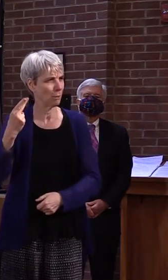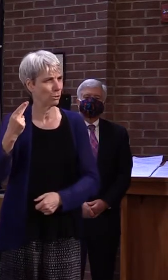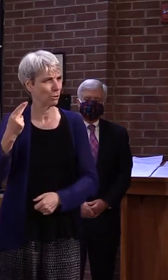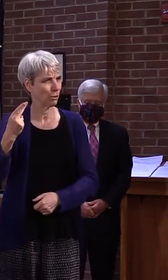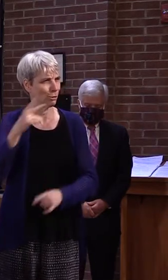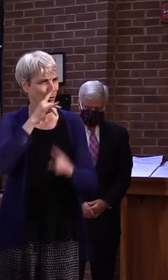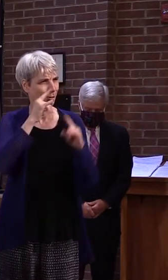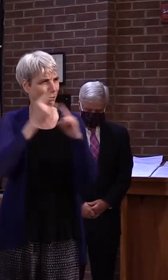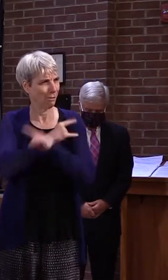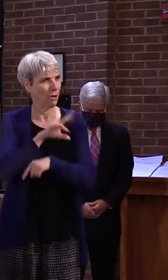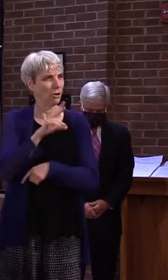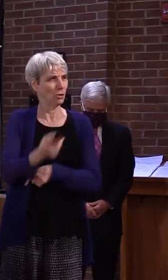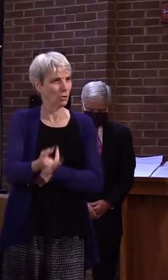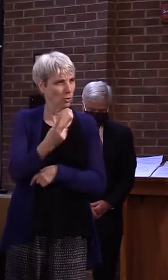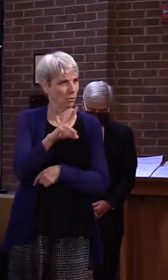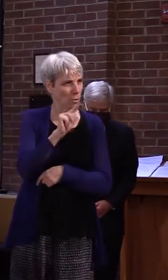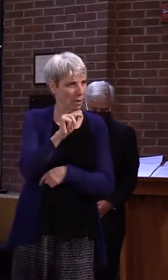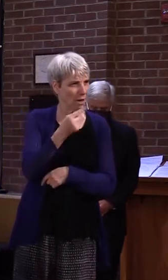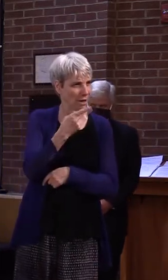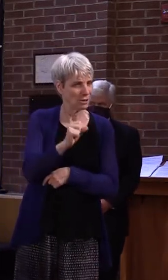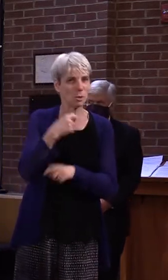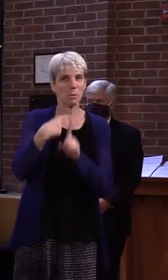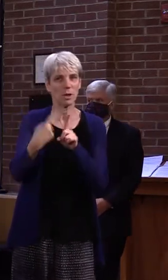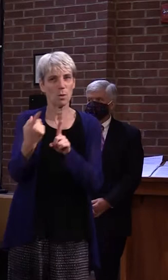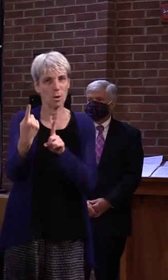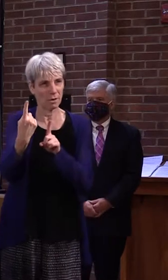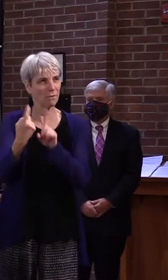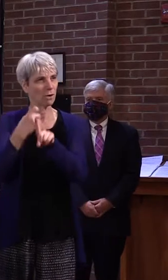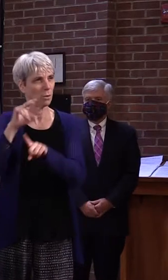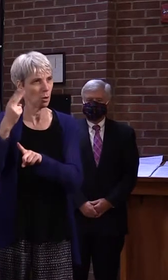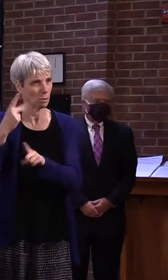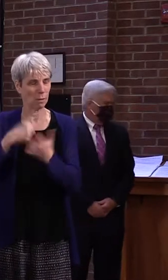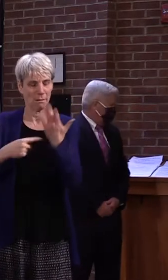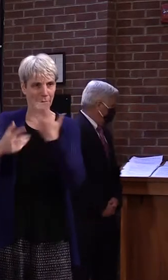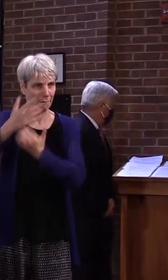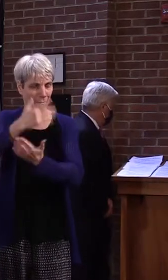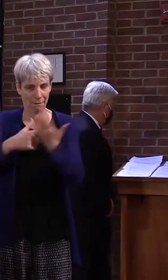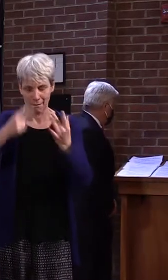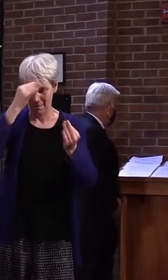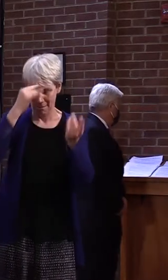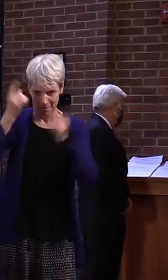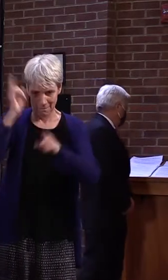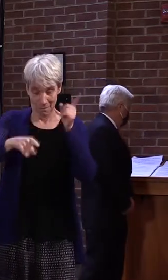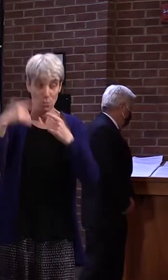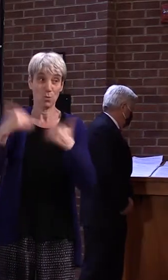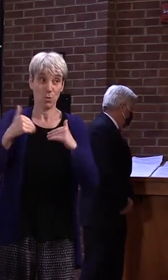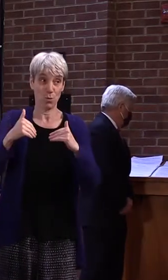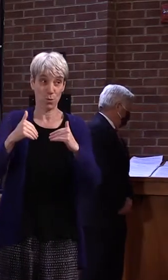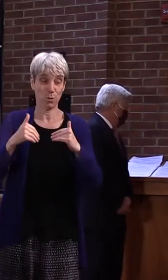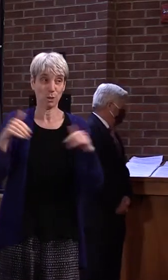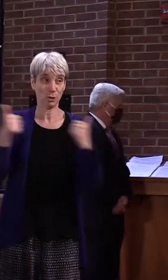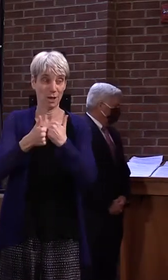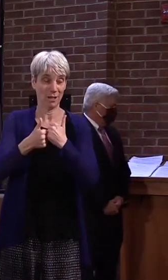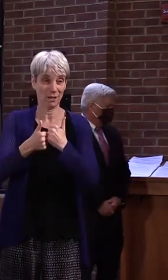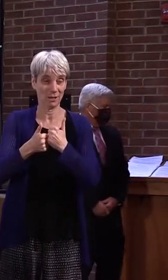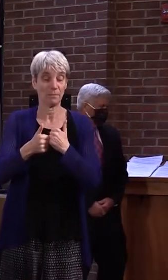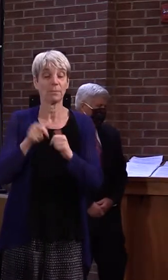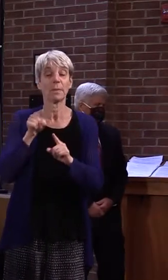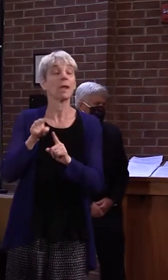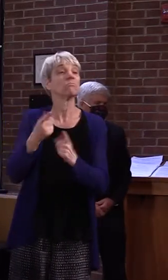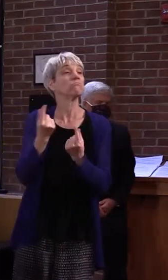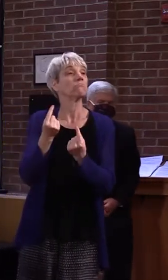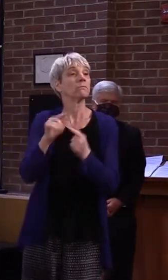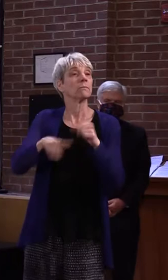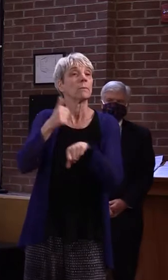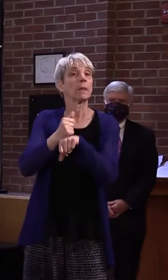all these districts, including a district from another state. The center began for its reopening by forming a committee that included teachers